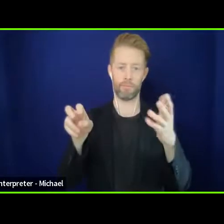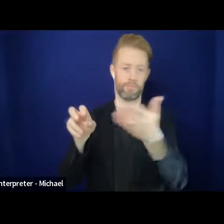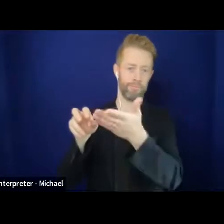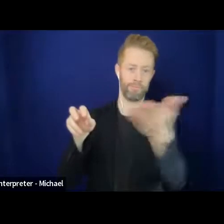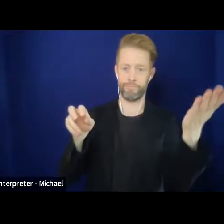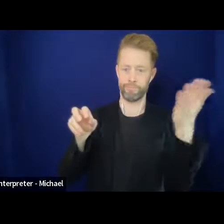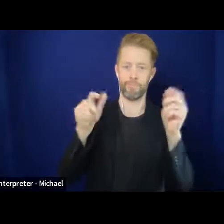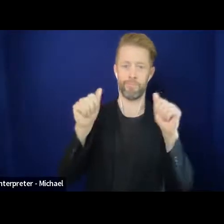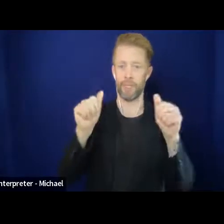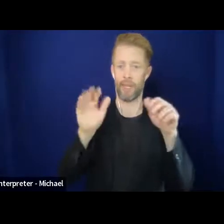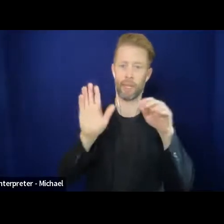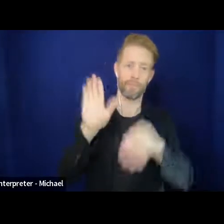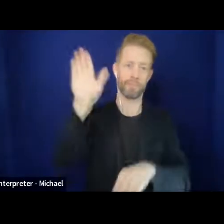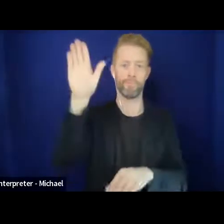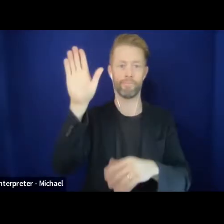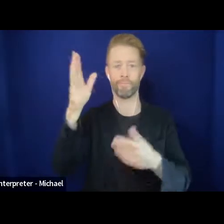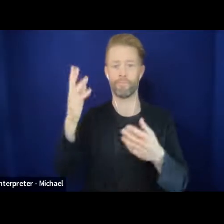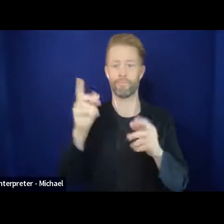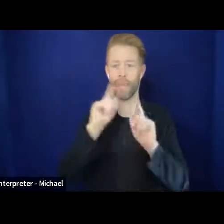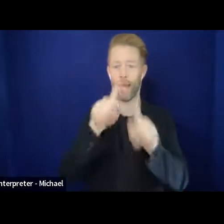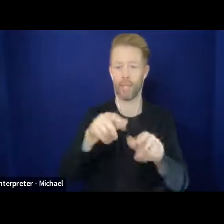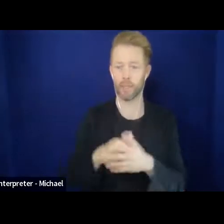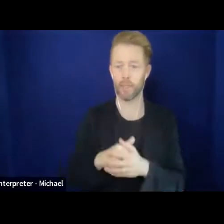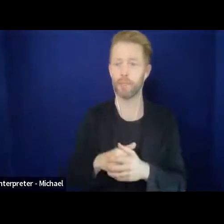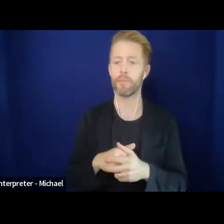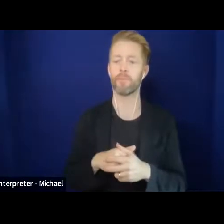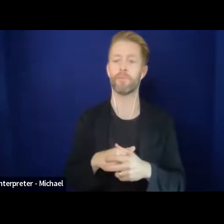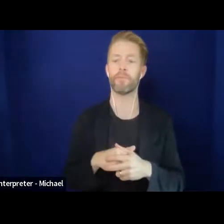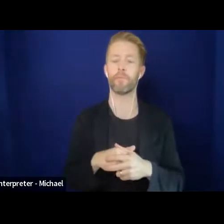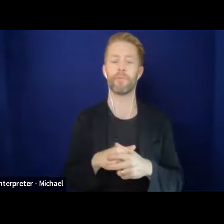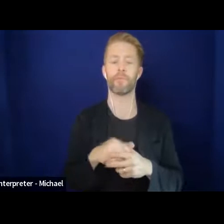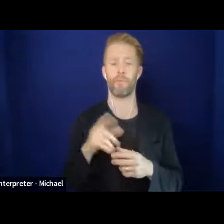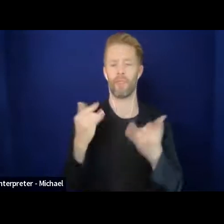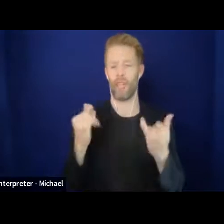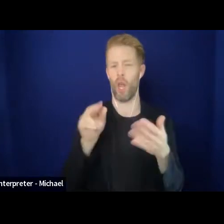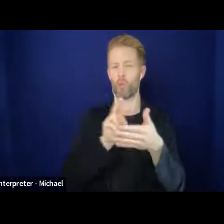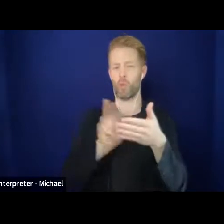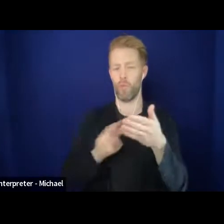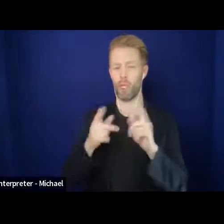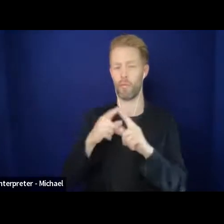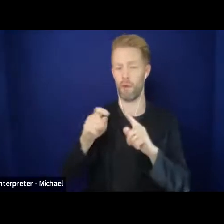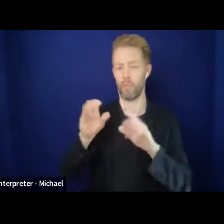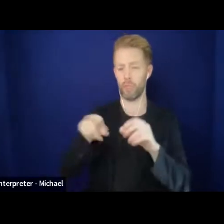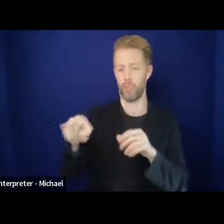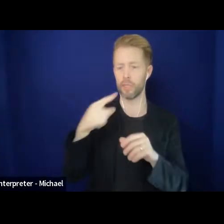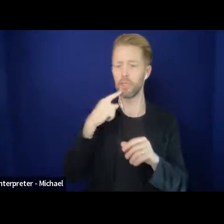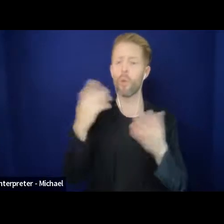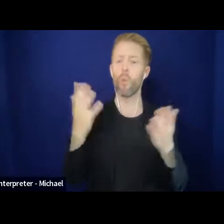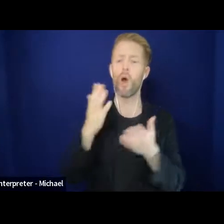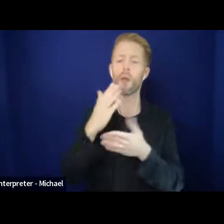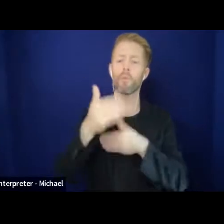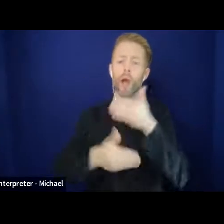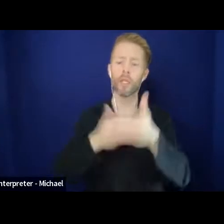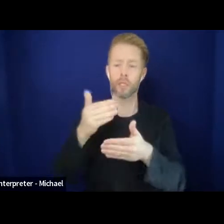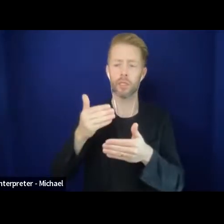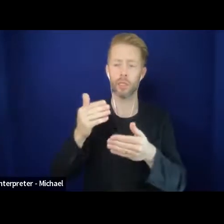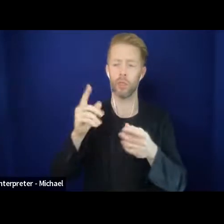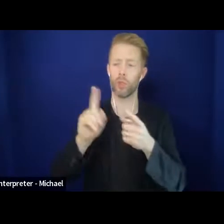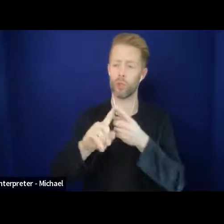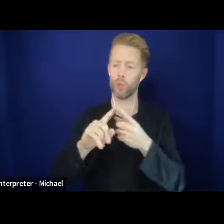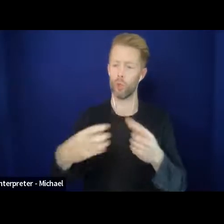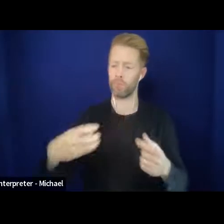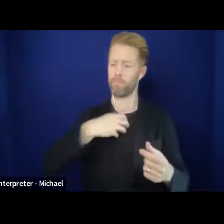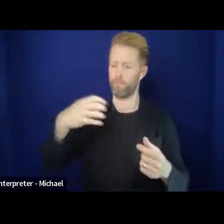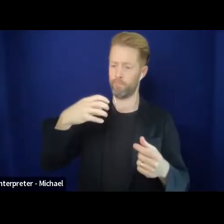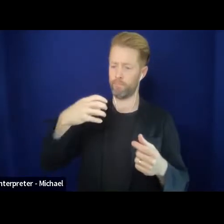you feel, if you can answer it. So what are some of the processes for redress for the